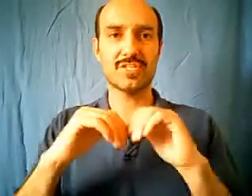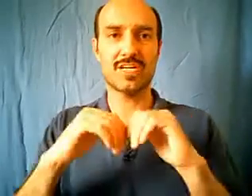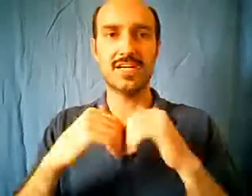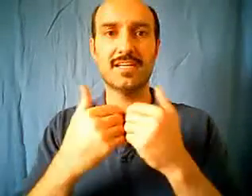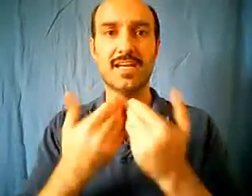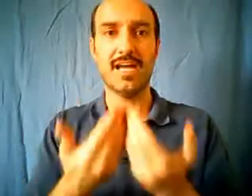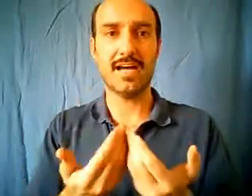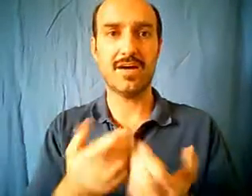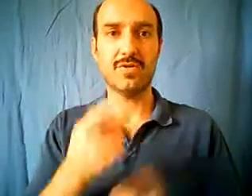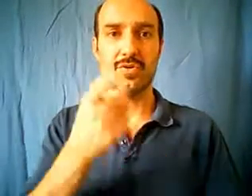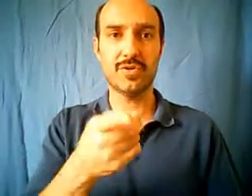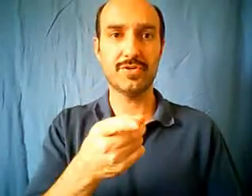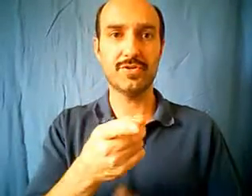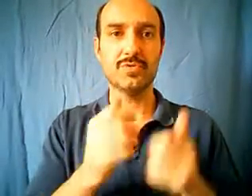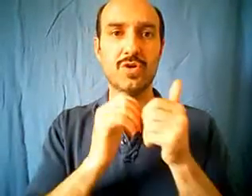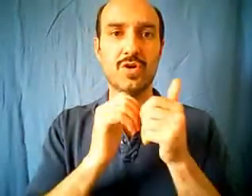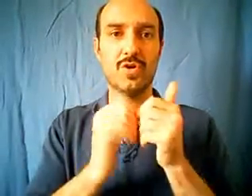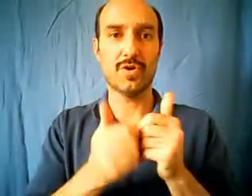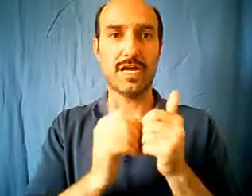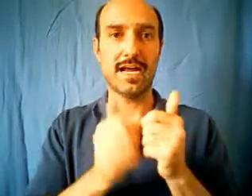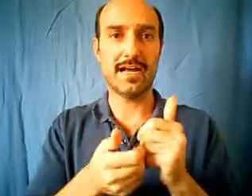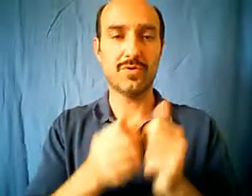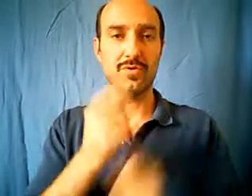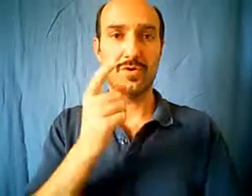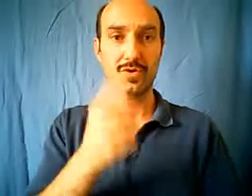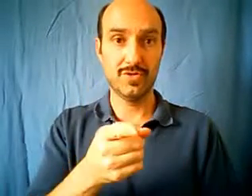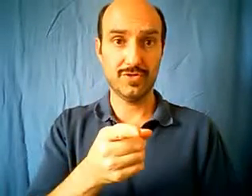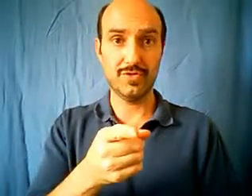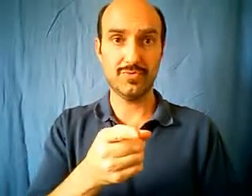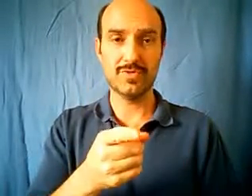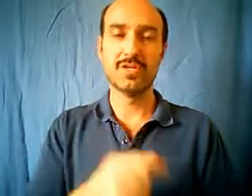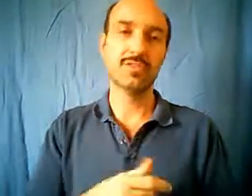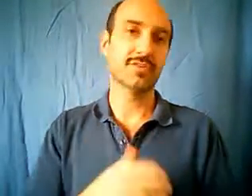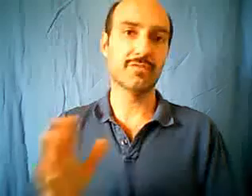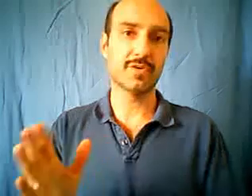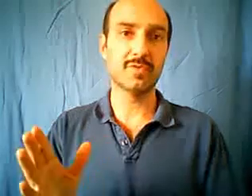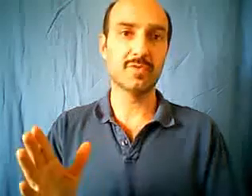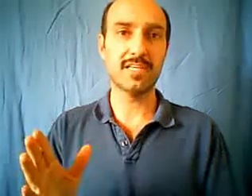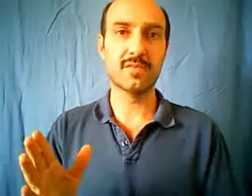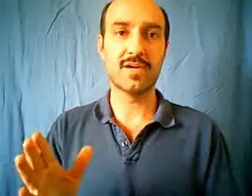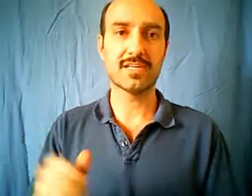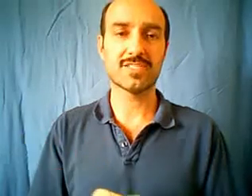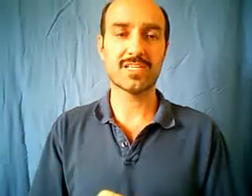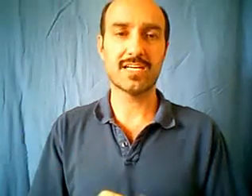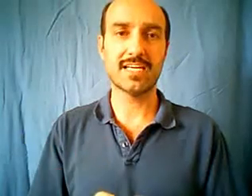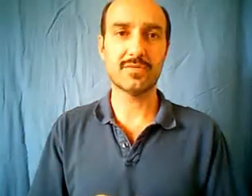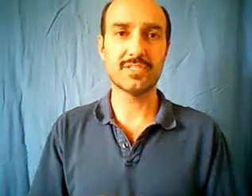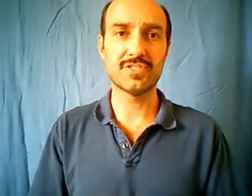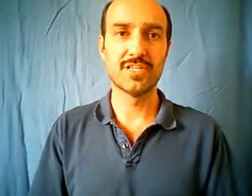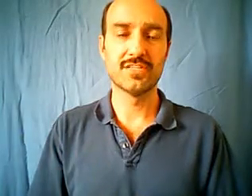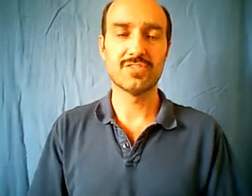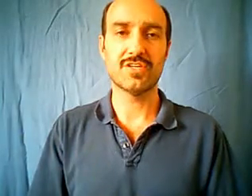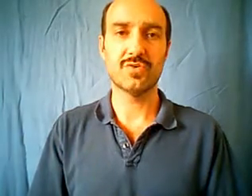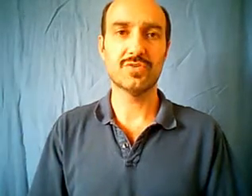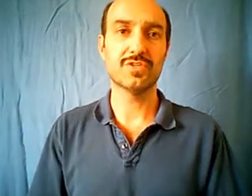sign how are you or how you. There's no verb to be in American Sign Language, so you don't